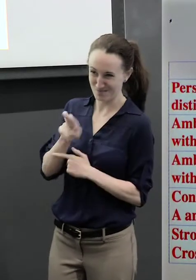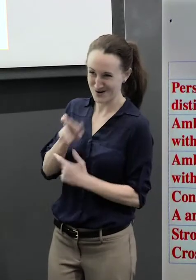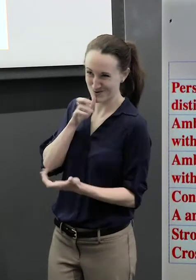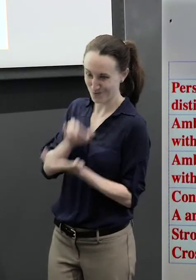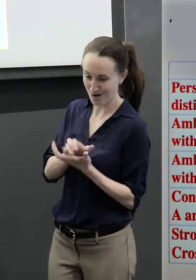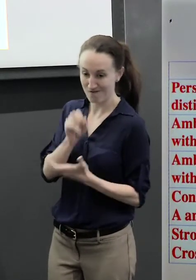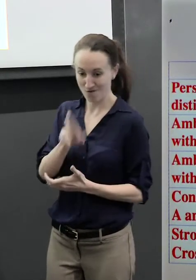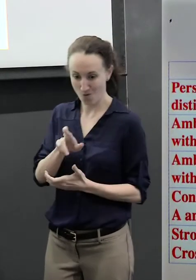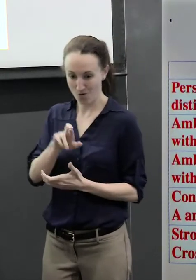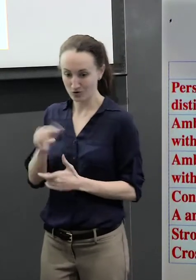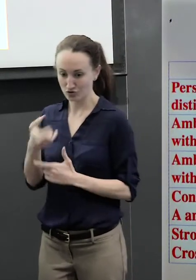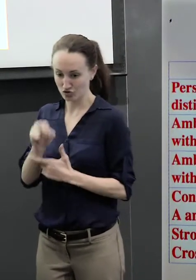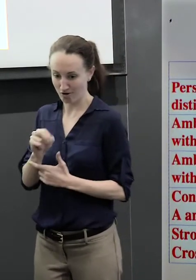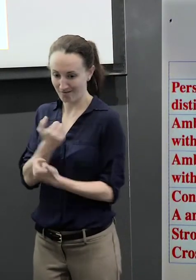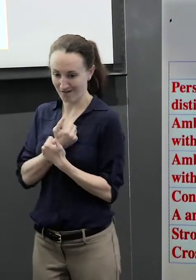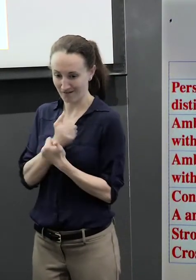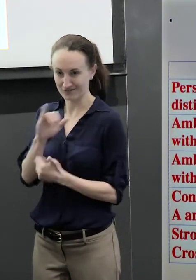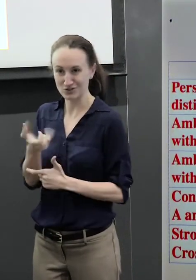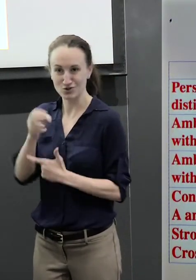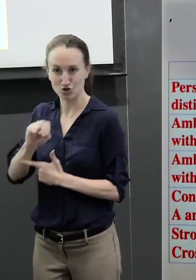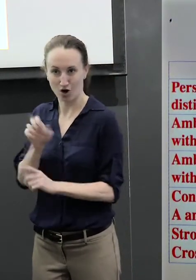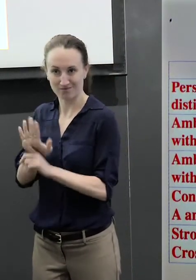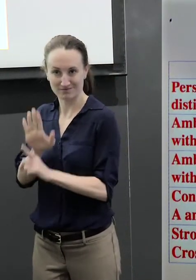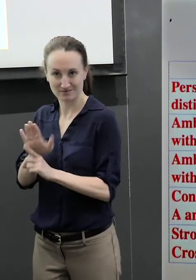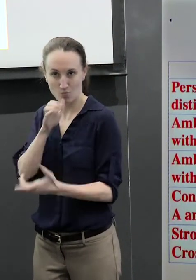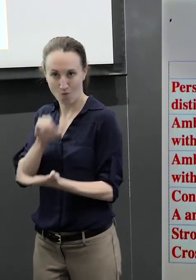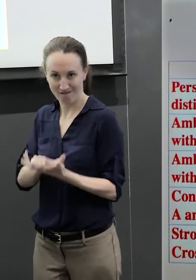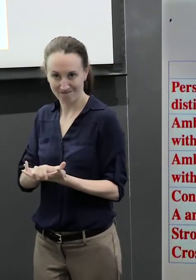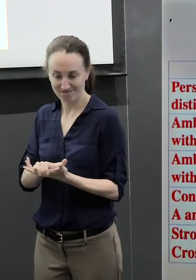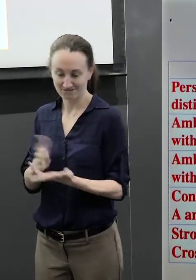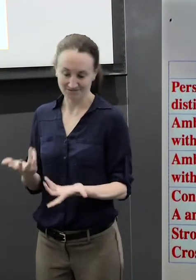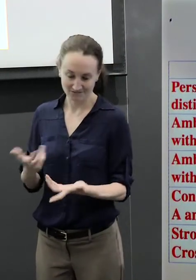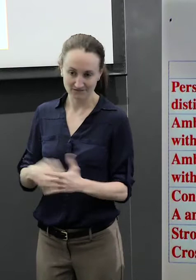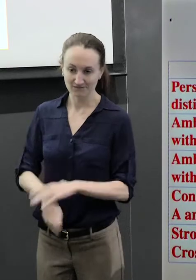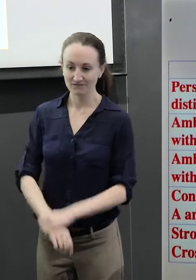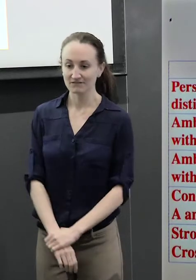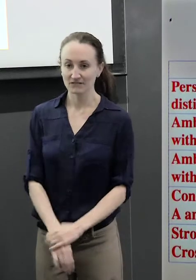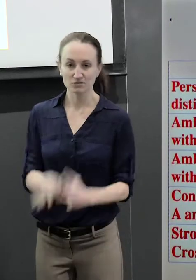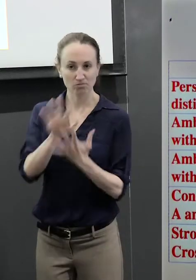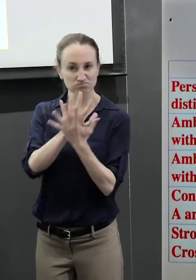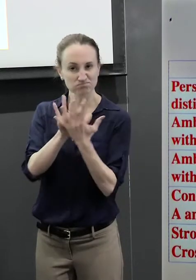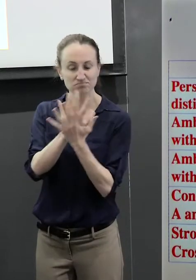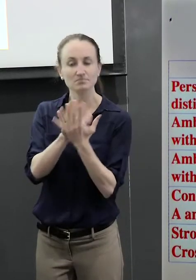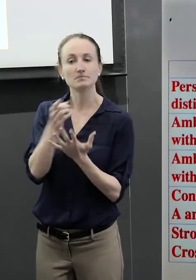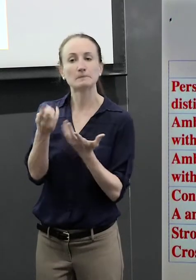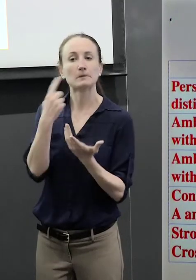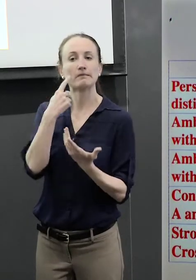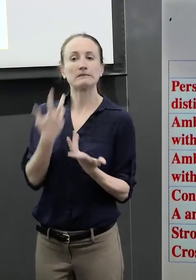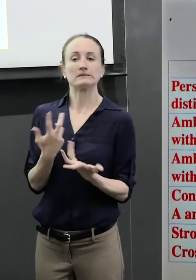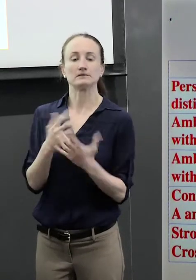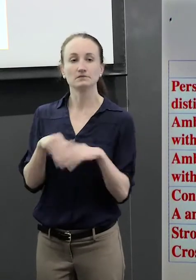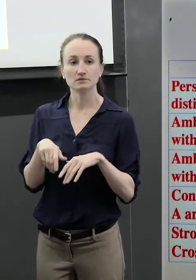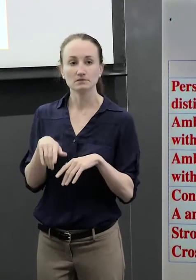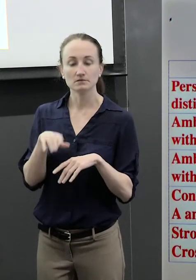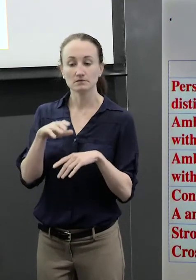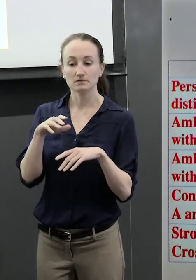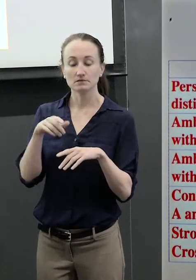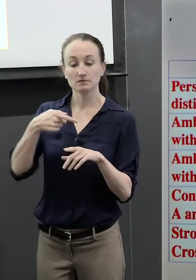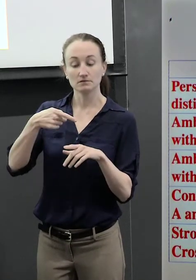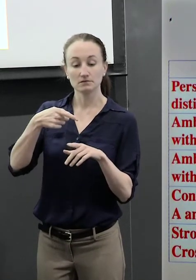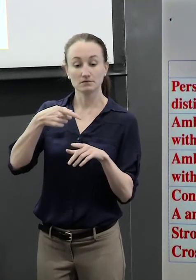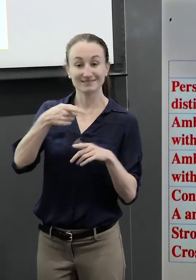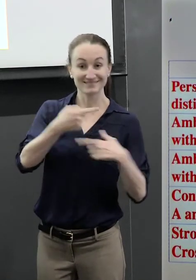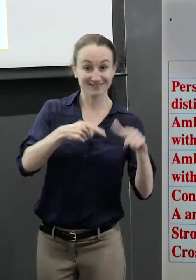John loves John's wife. Okay? And you might think that in sign